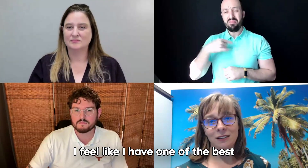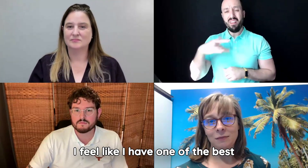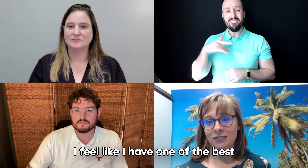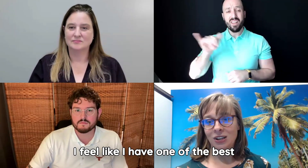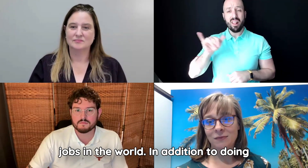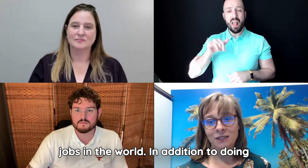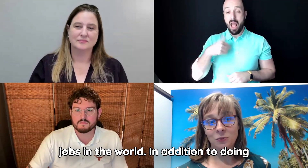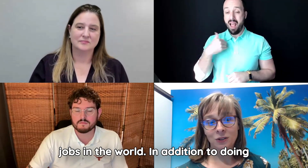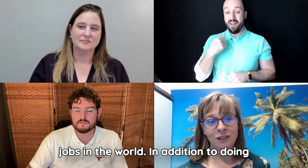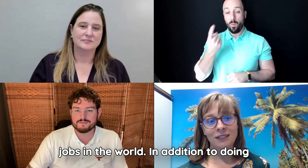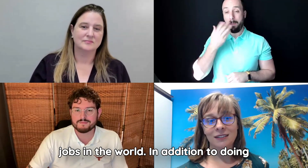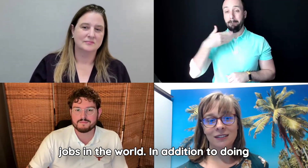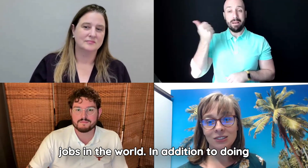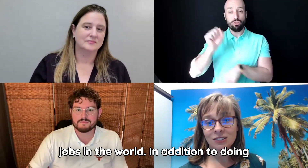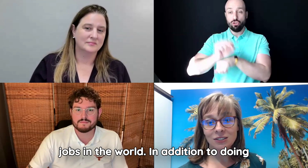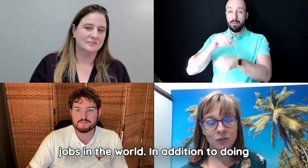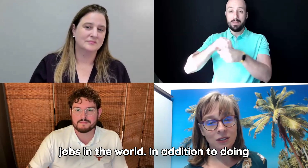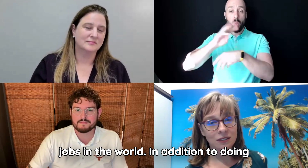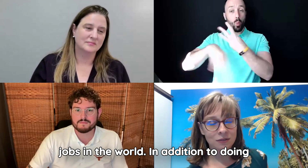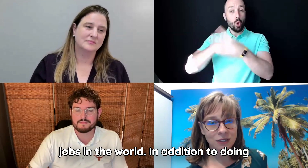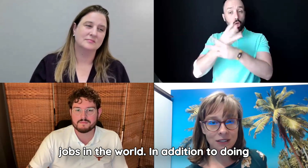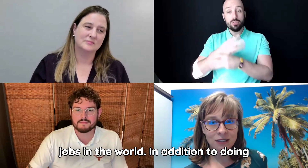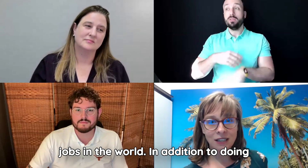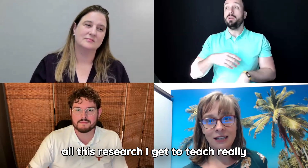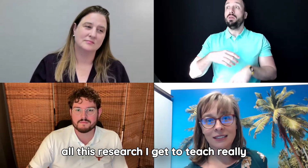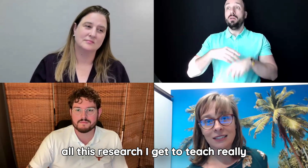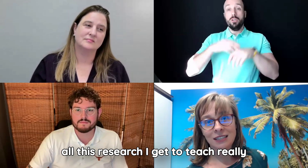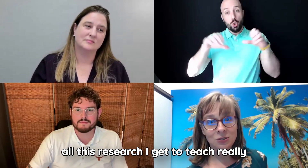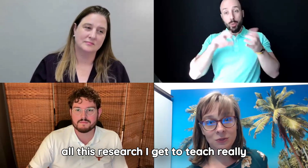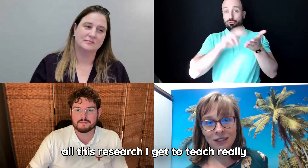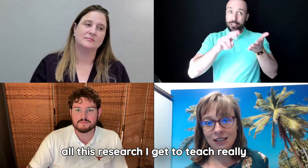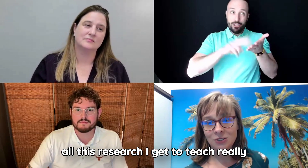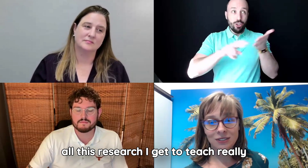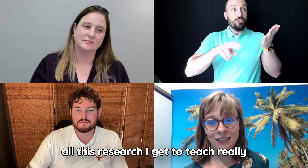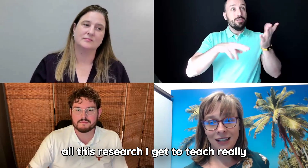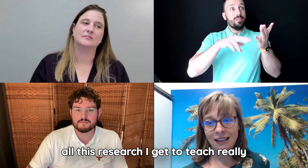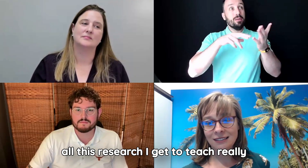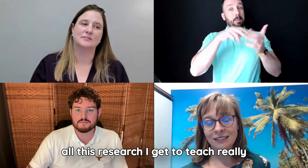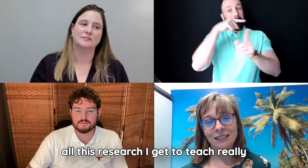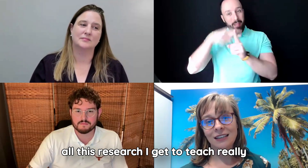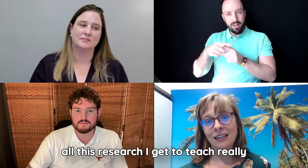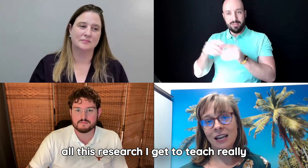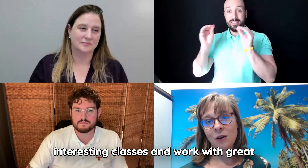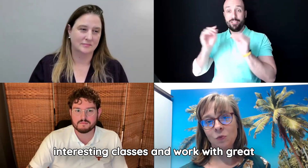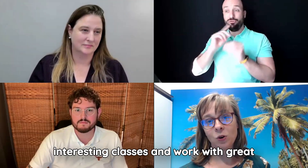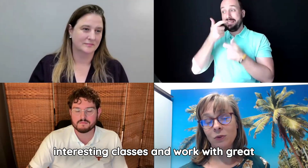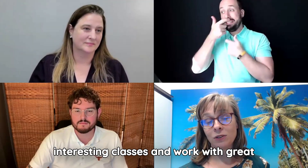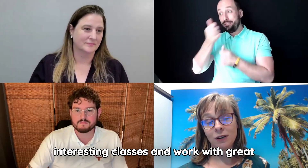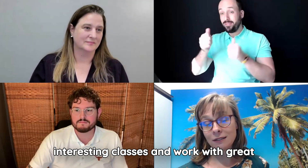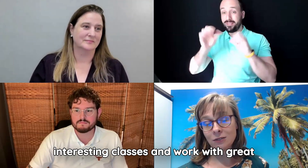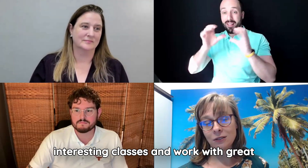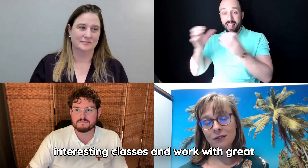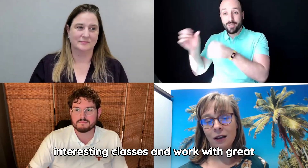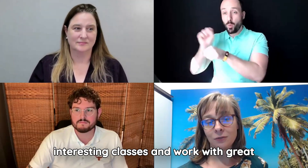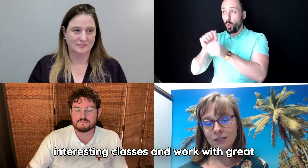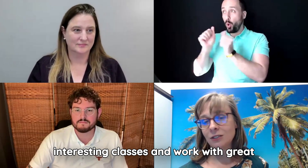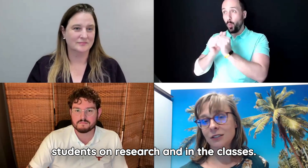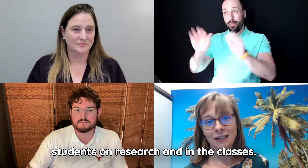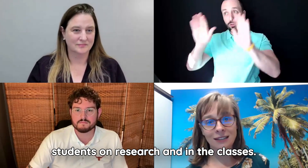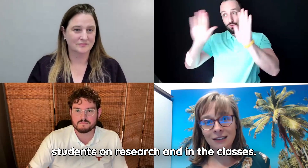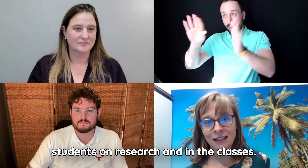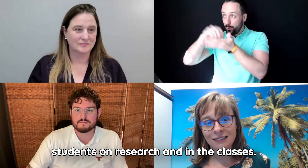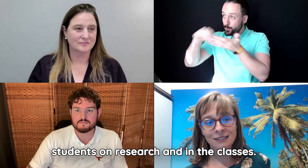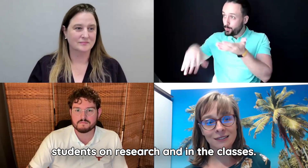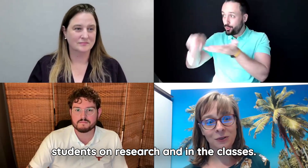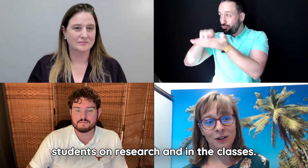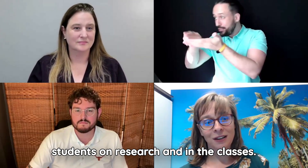have one of the best jobs in the world. In addition to doing all this research, I get to teach really interesting classes and work with great students on research